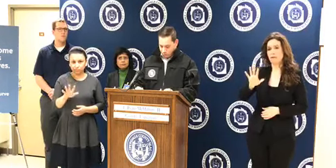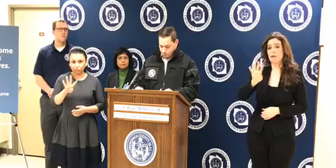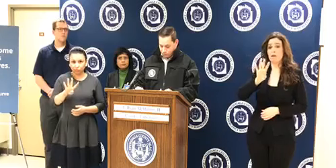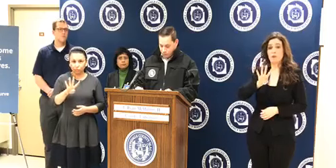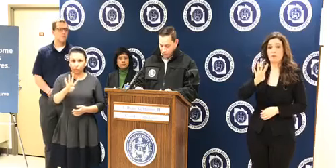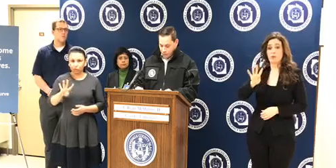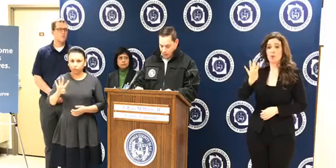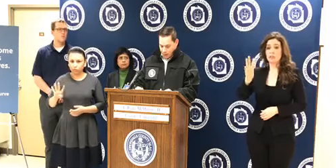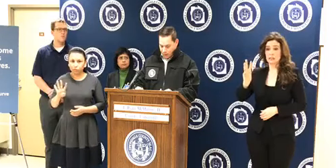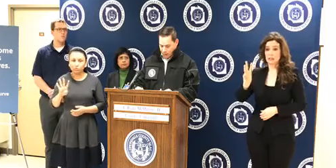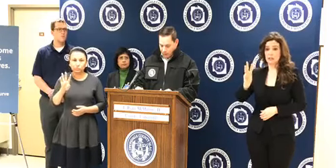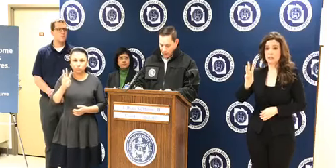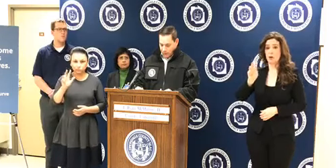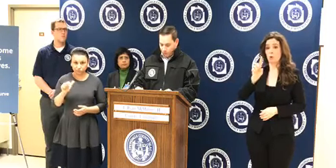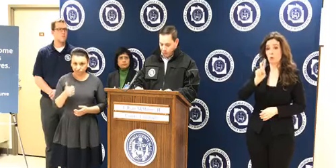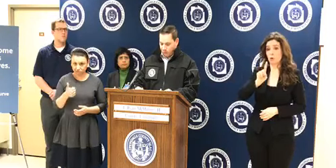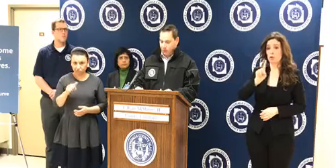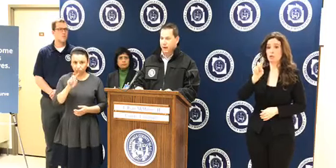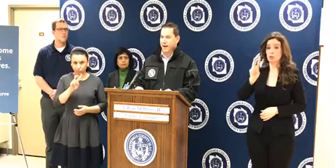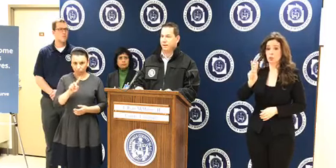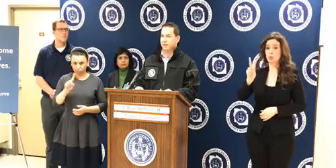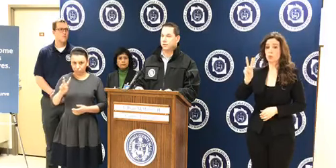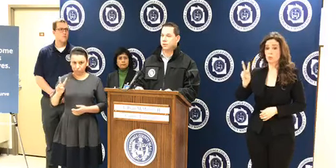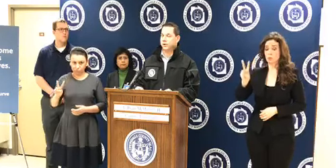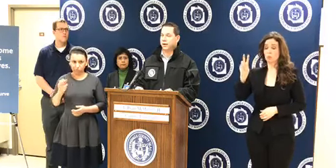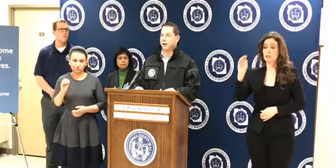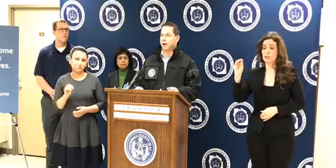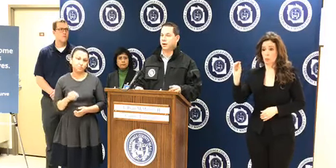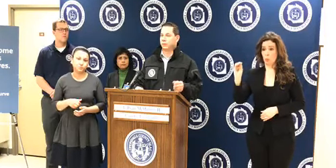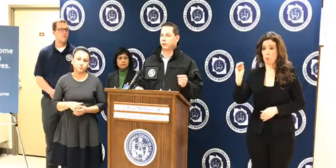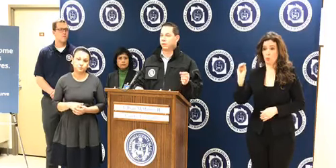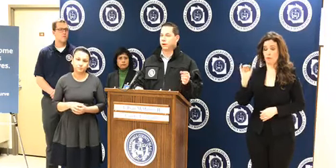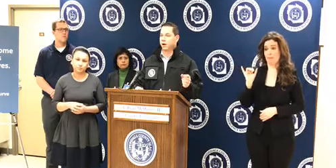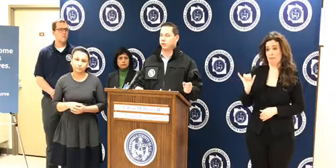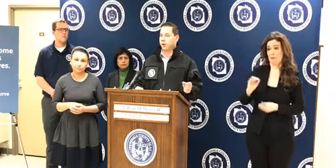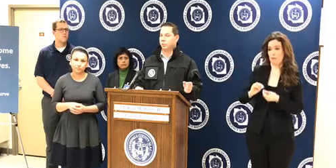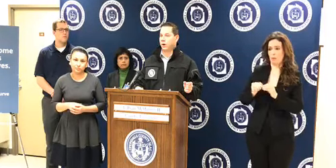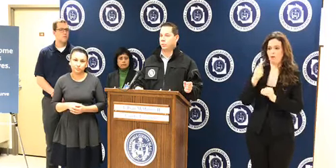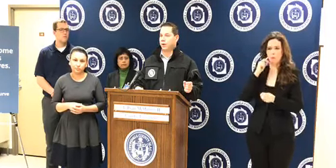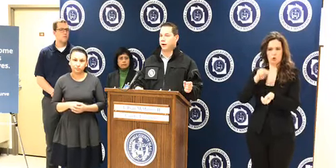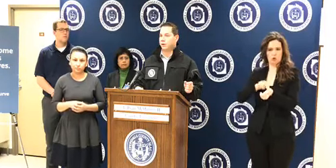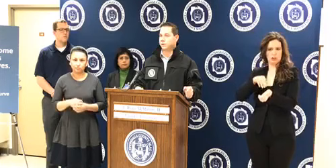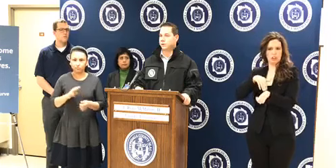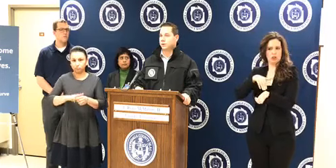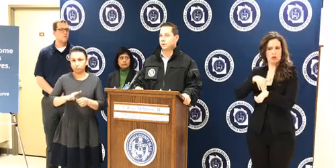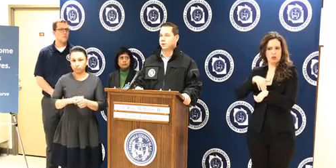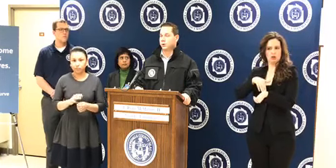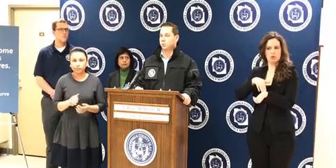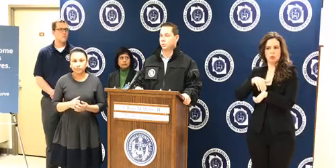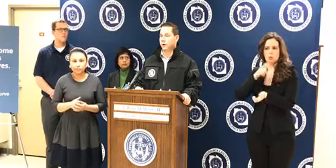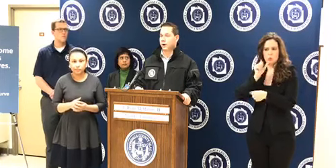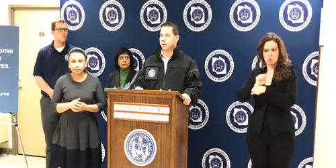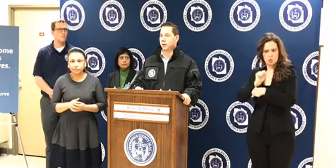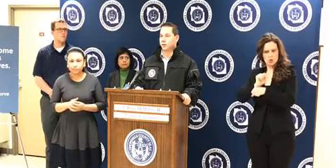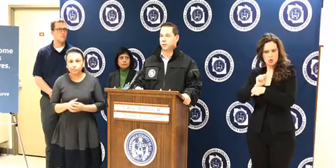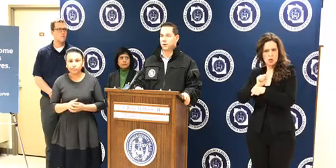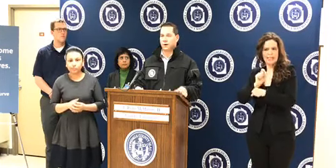315-446-1220. It's critical that we get our healthcare providers, nursing